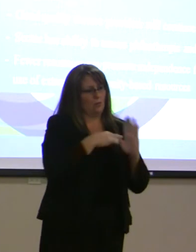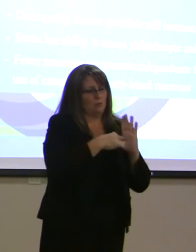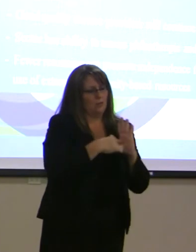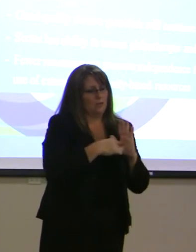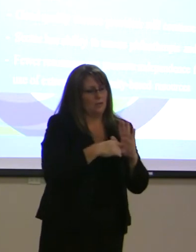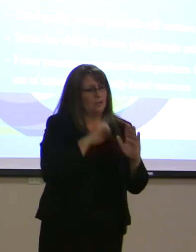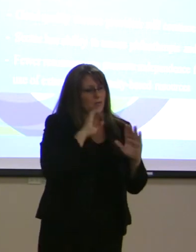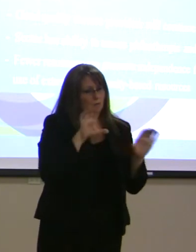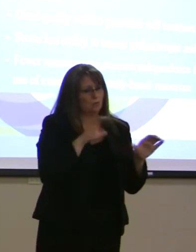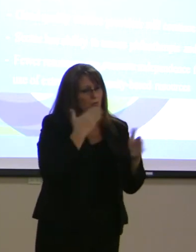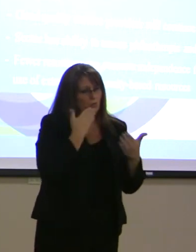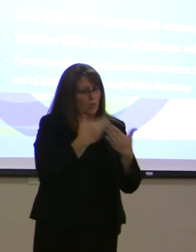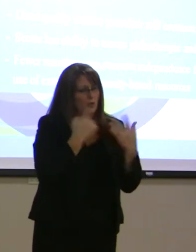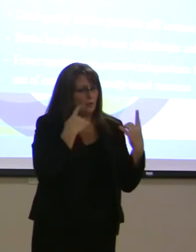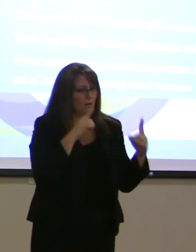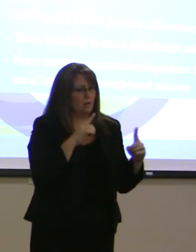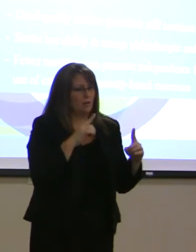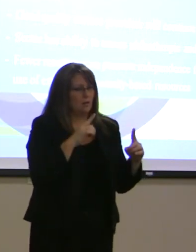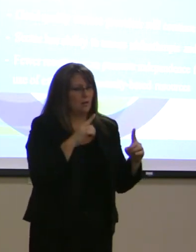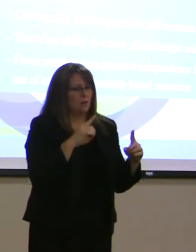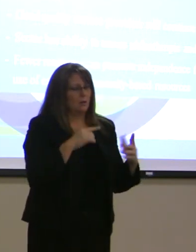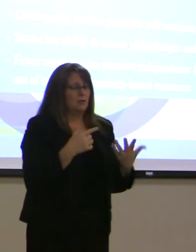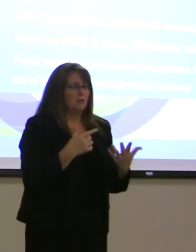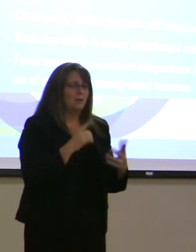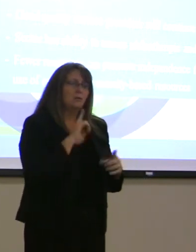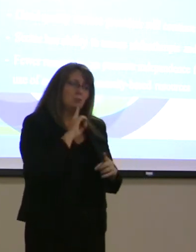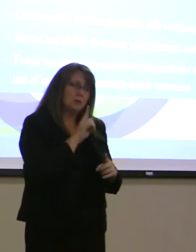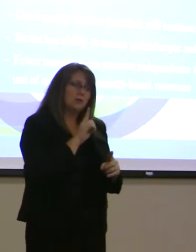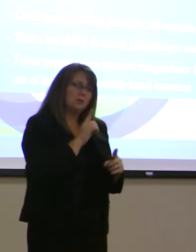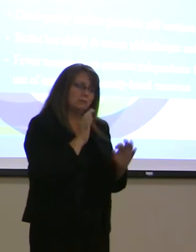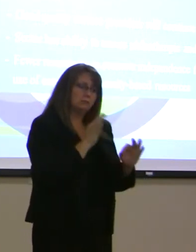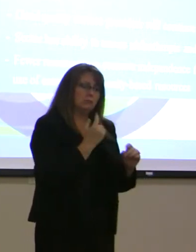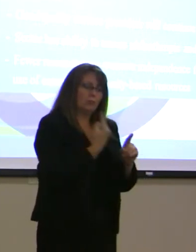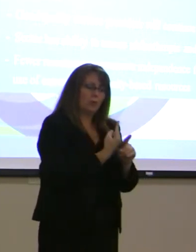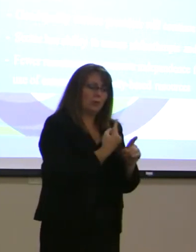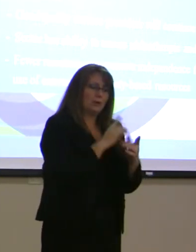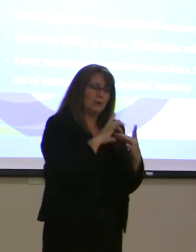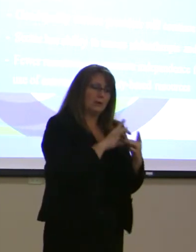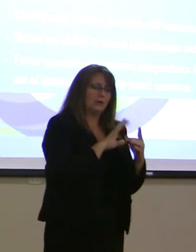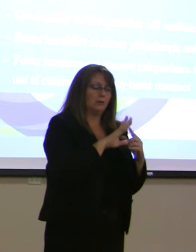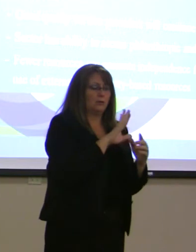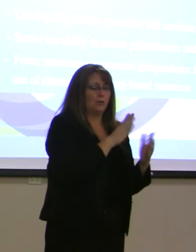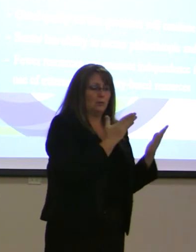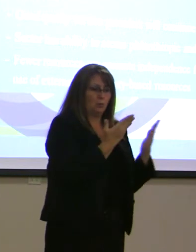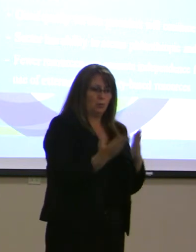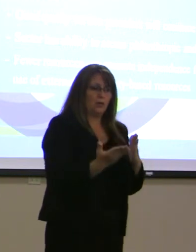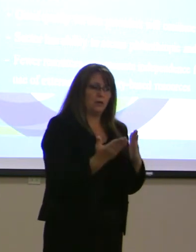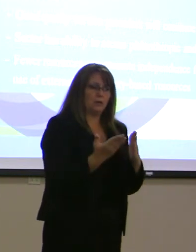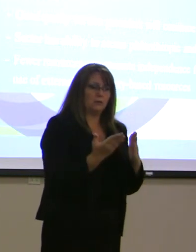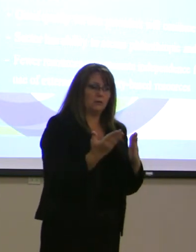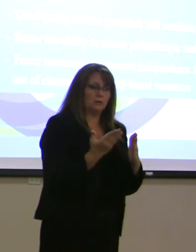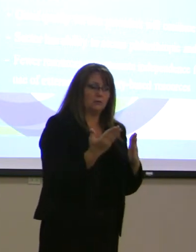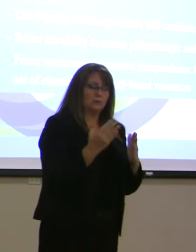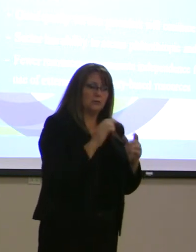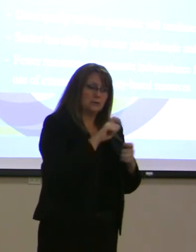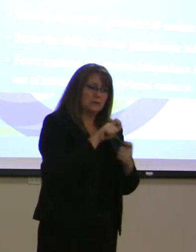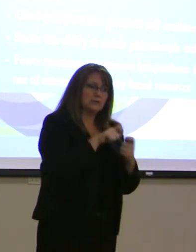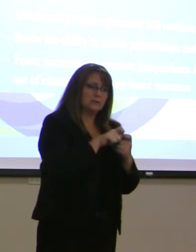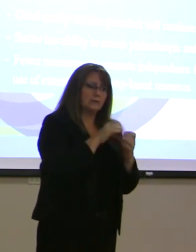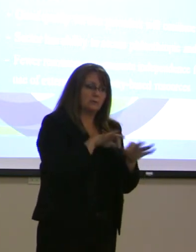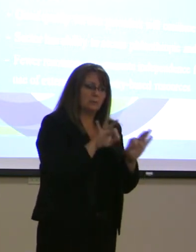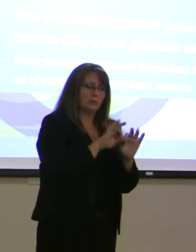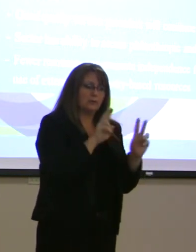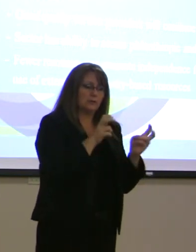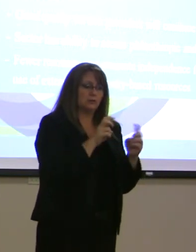bring very well, not inappropriately, very appropriately bring significant issues to the boards of those companies. And they also meet